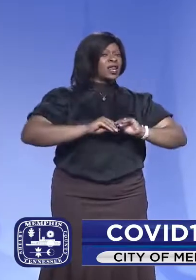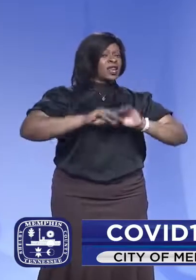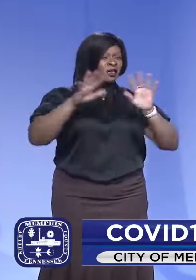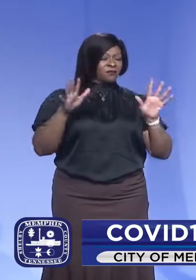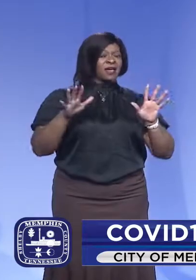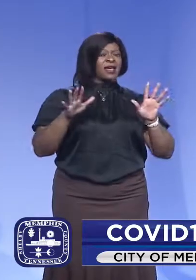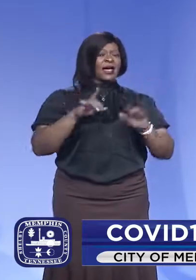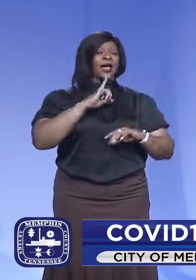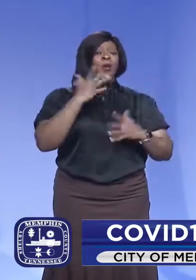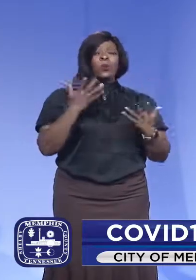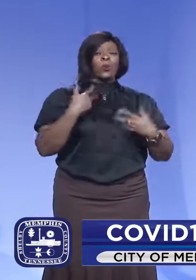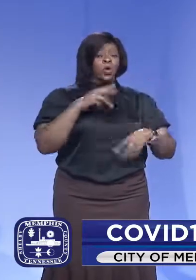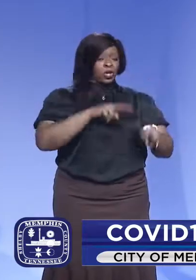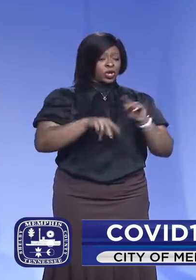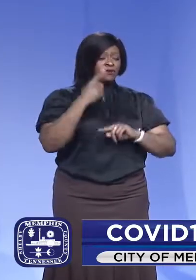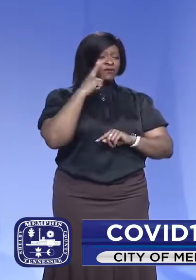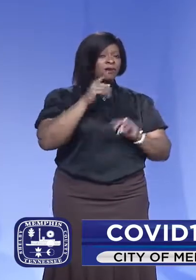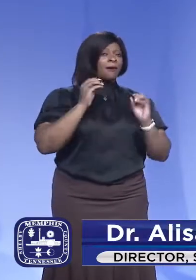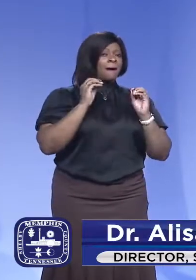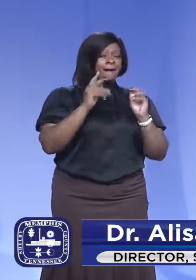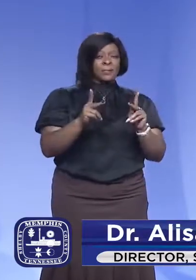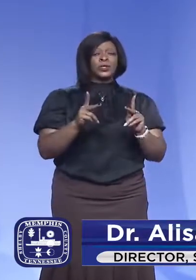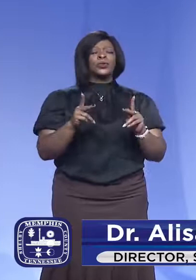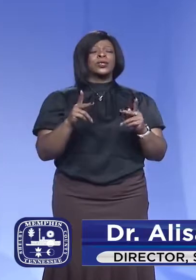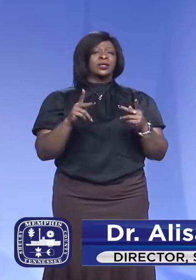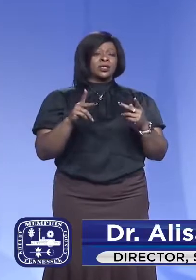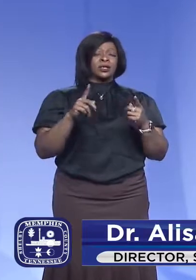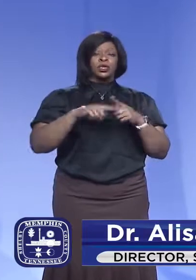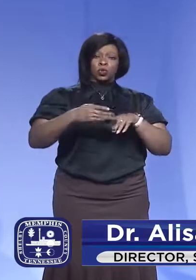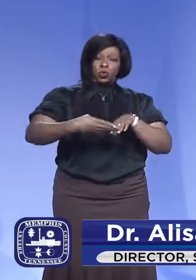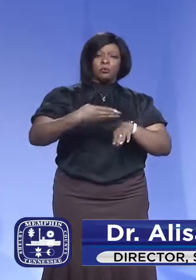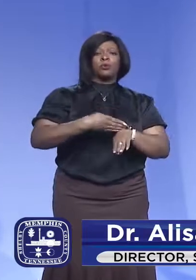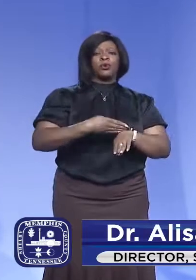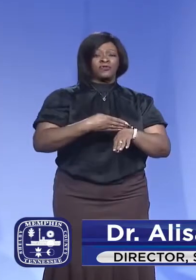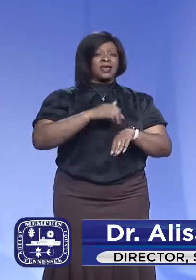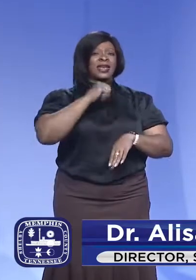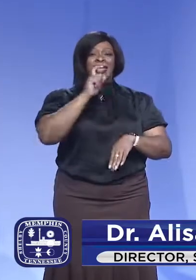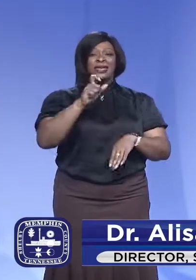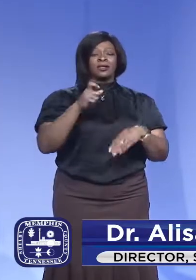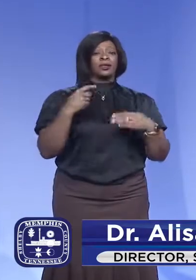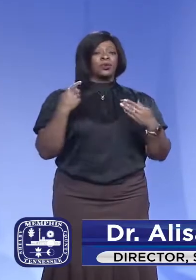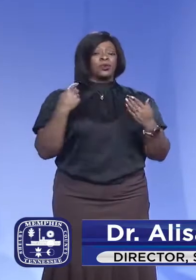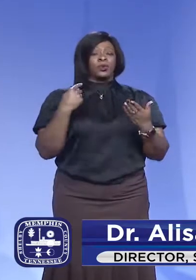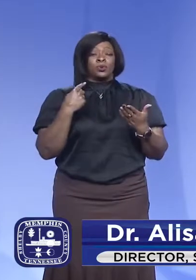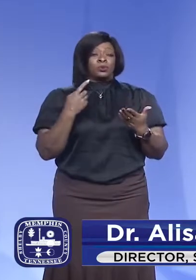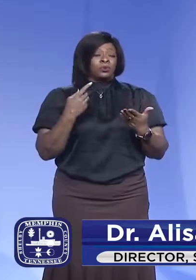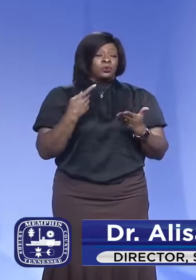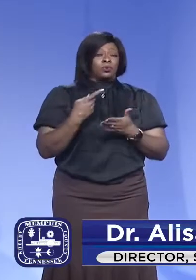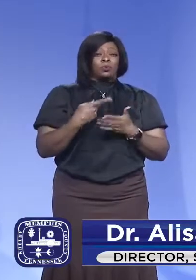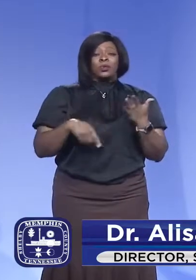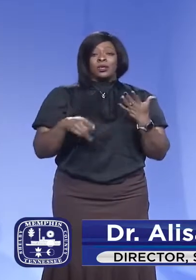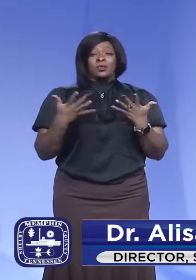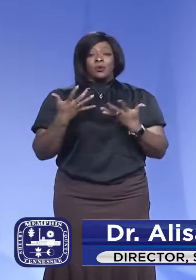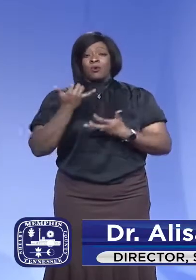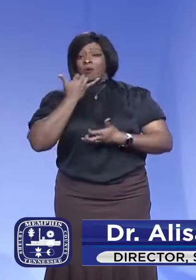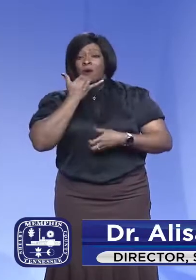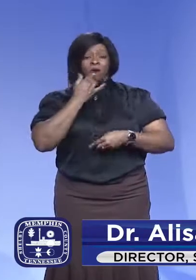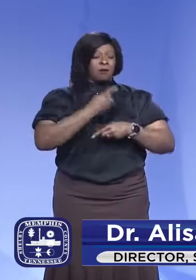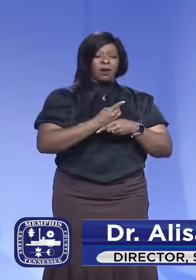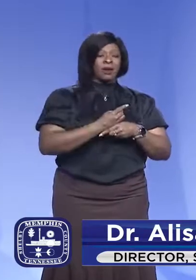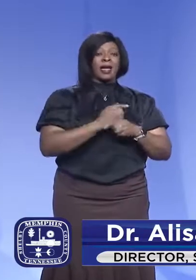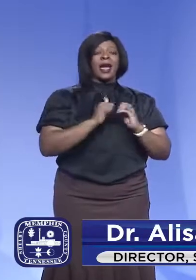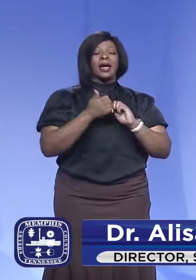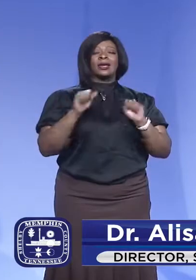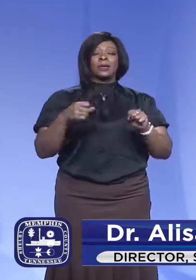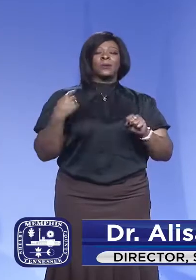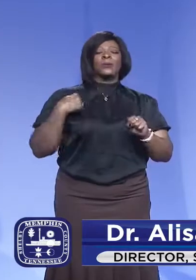clarify, actually what we look for is opportunities to improve. It's not necessarily what went right or wrong, but how